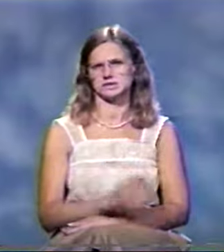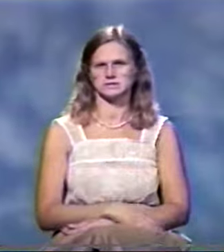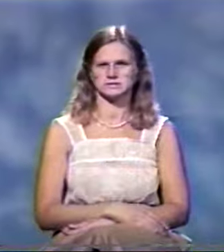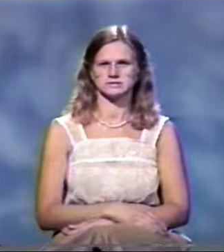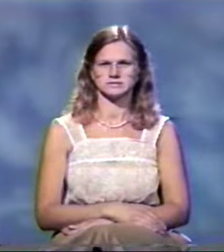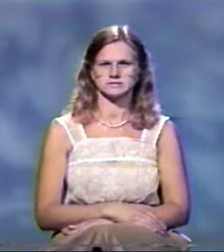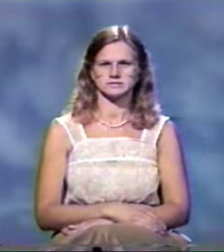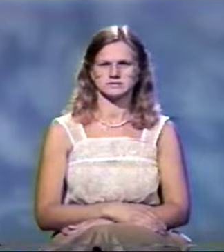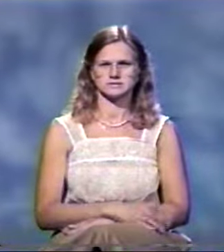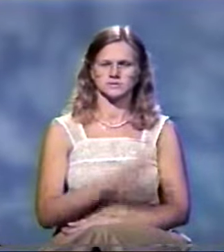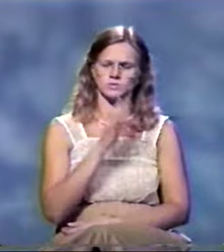in the 70s,